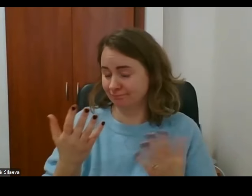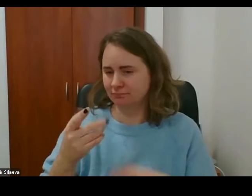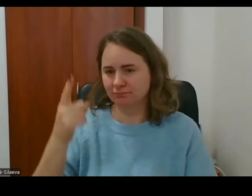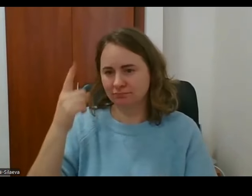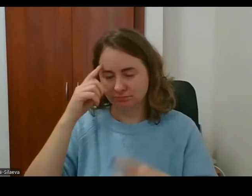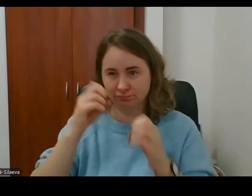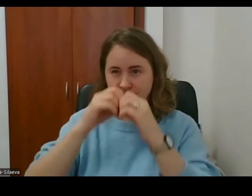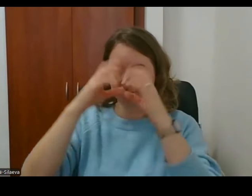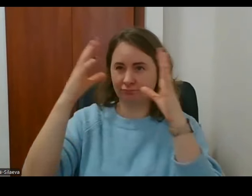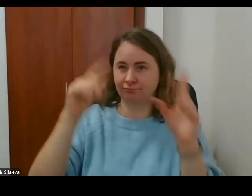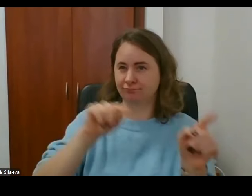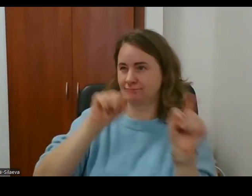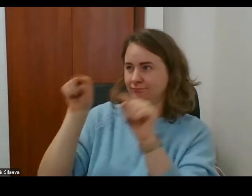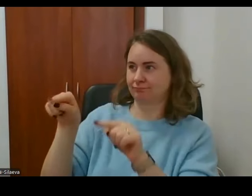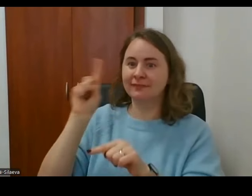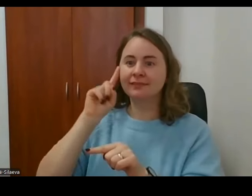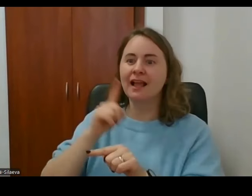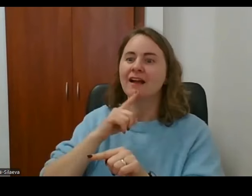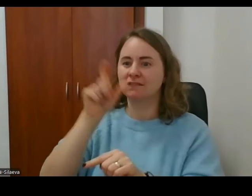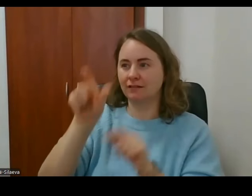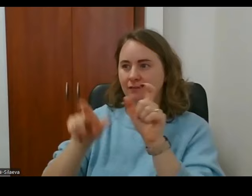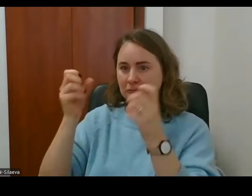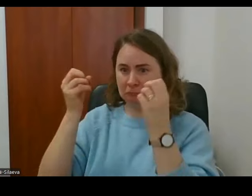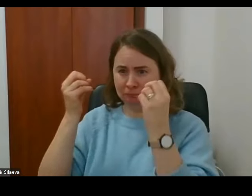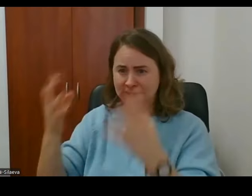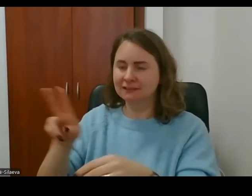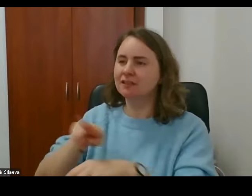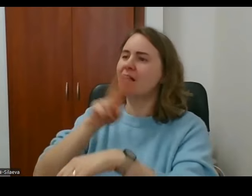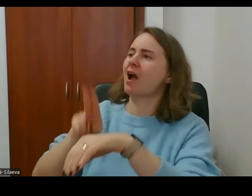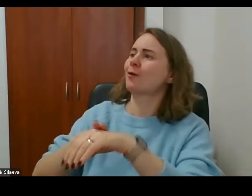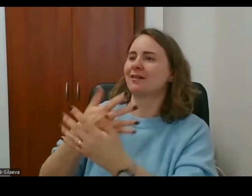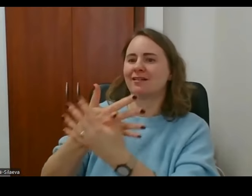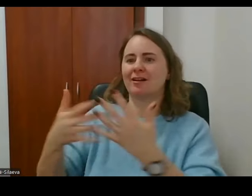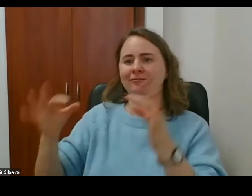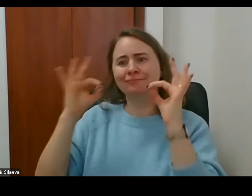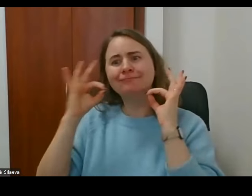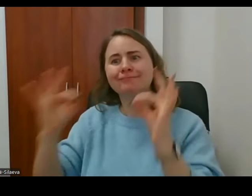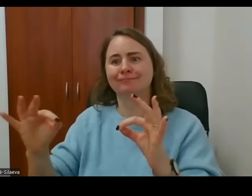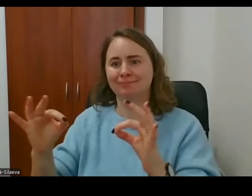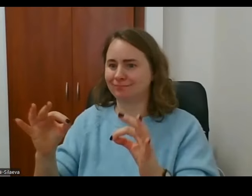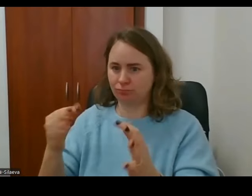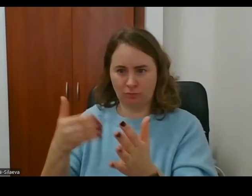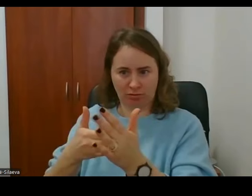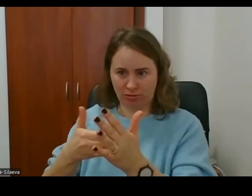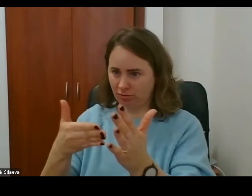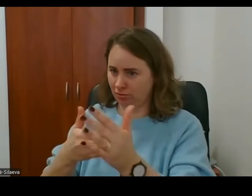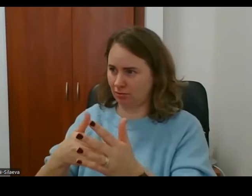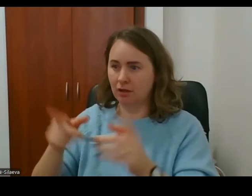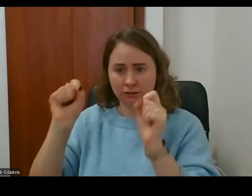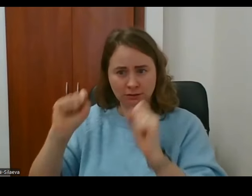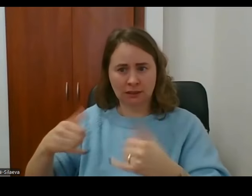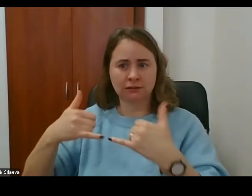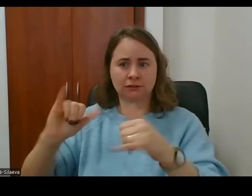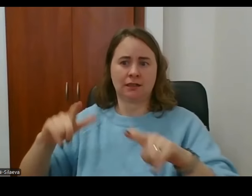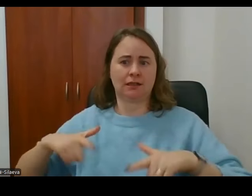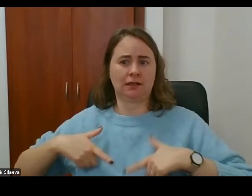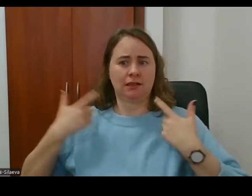So language is necessary for our survival and for deaf people to understand.